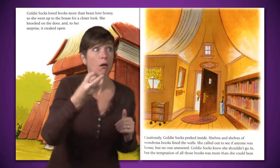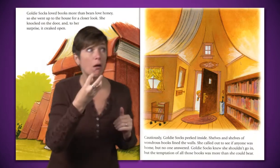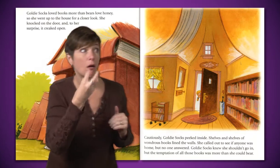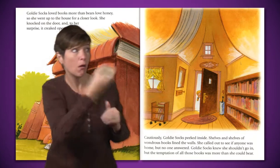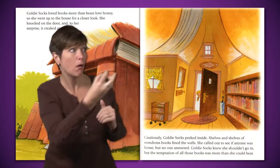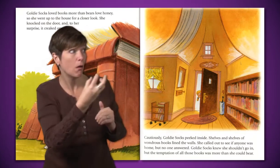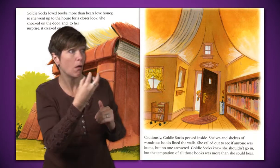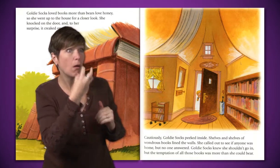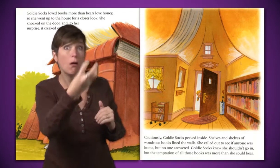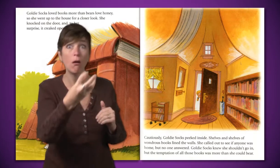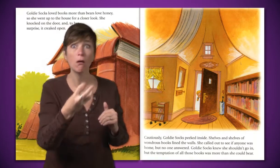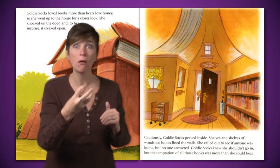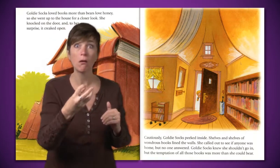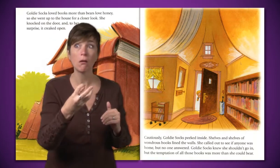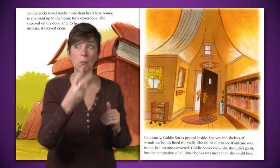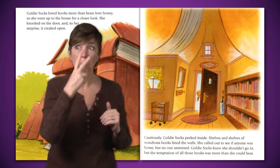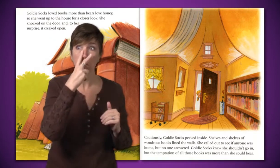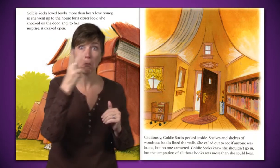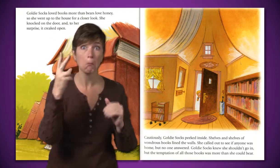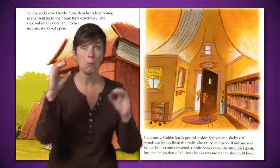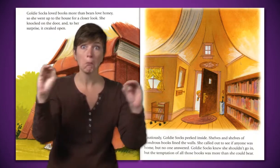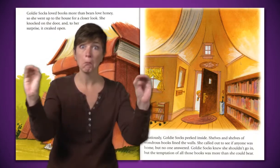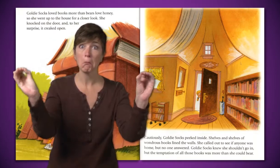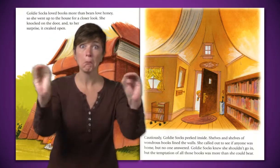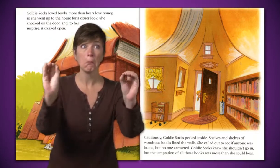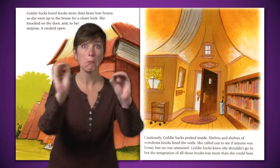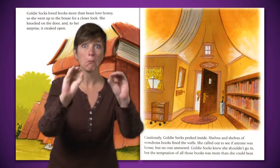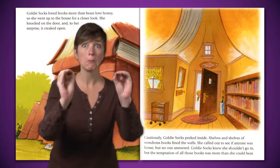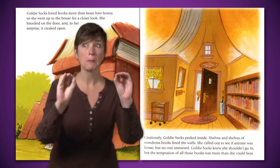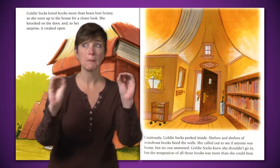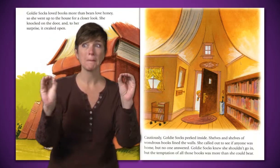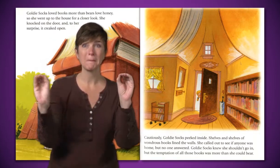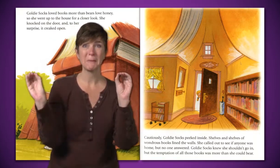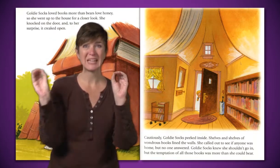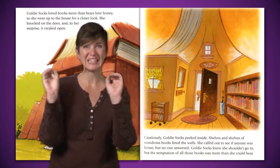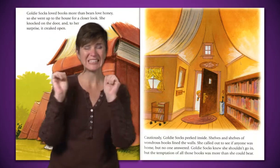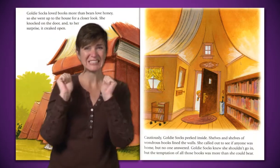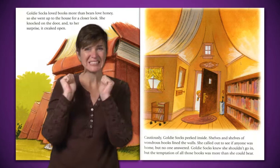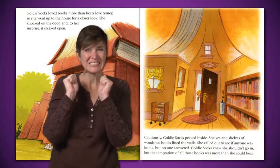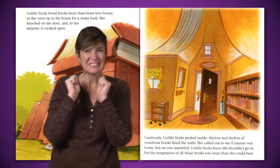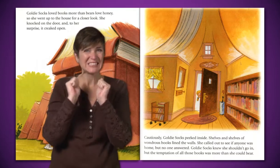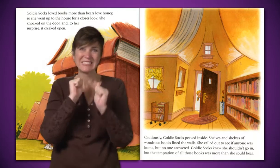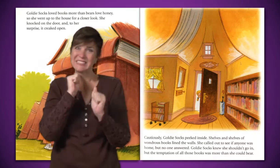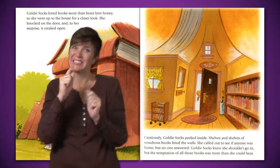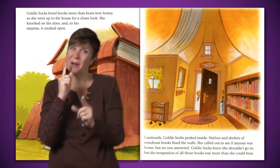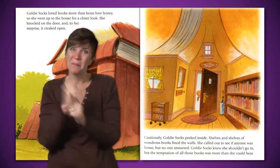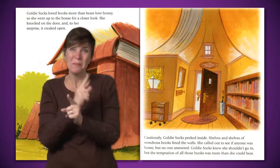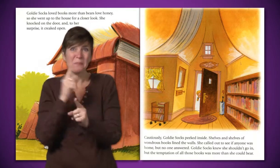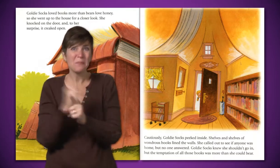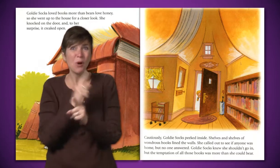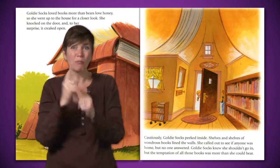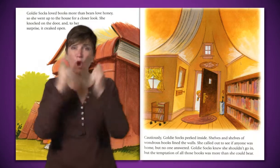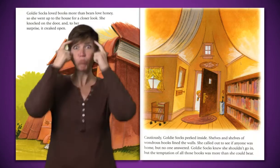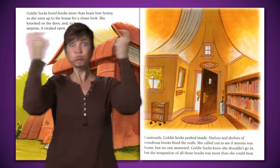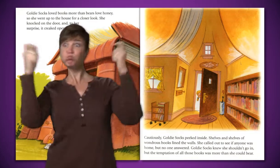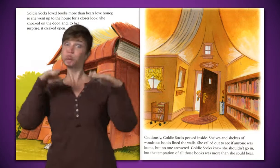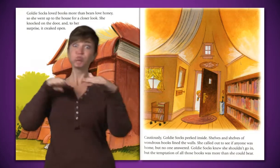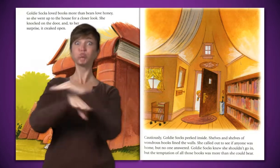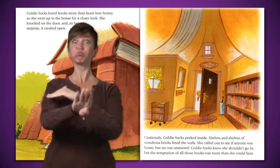She called out to see if anyone was home, but no one answered. Goldie Socks knew